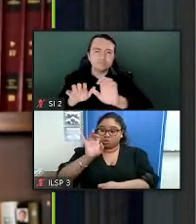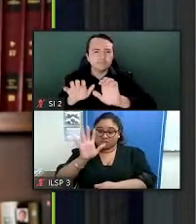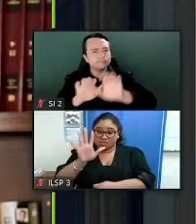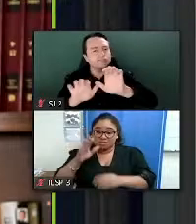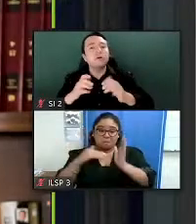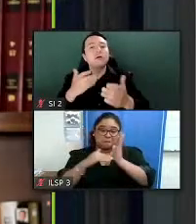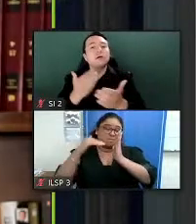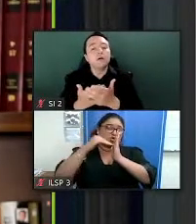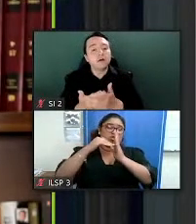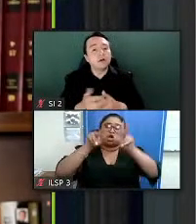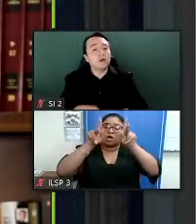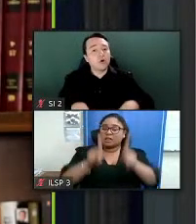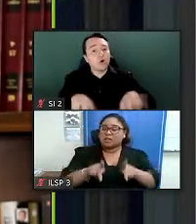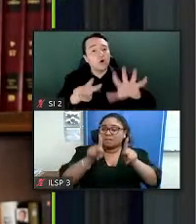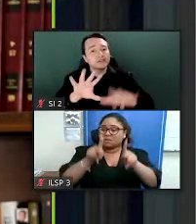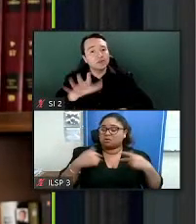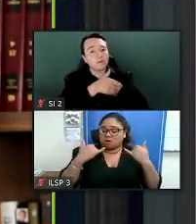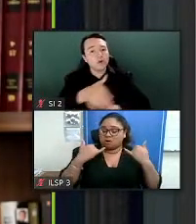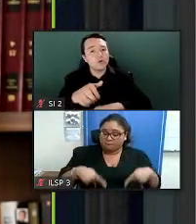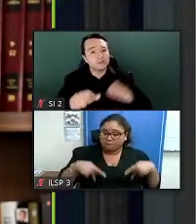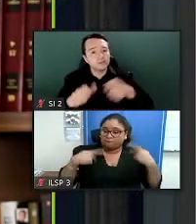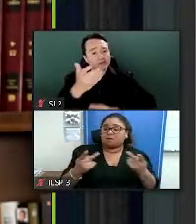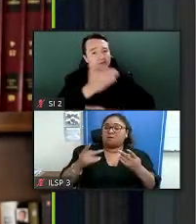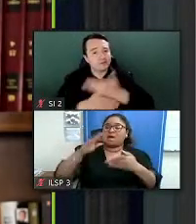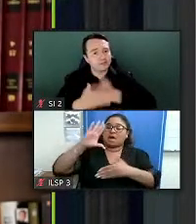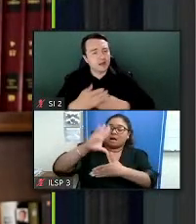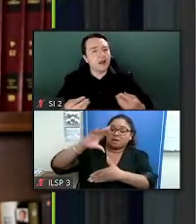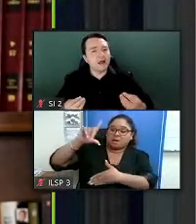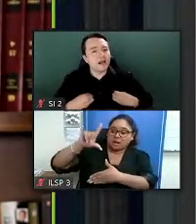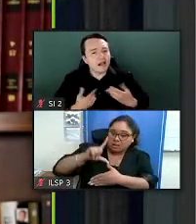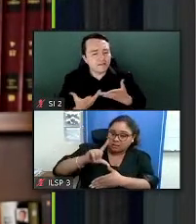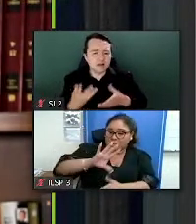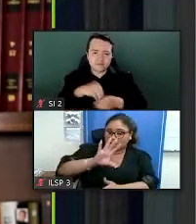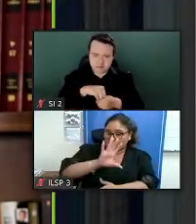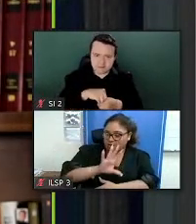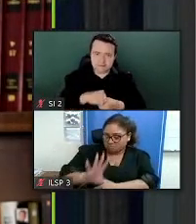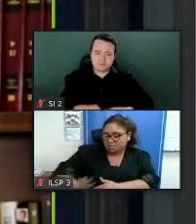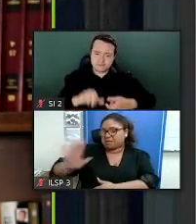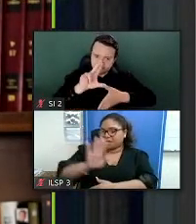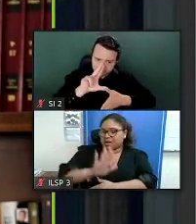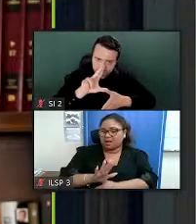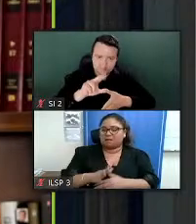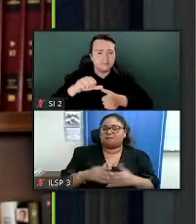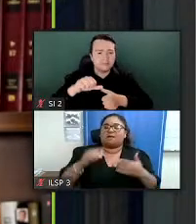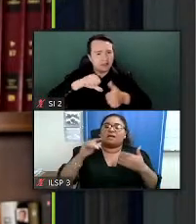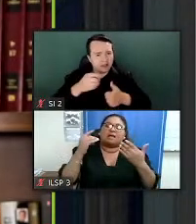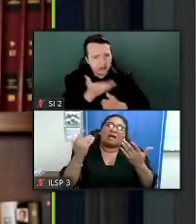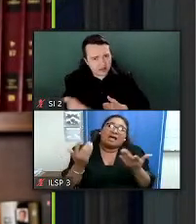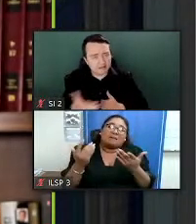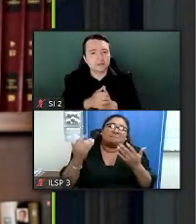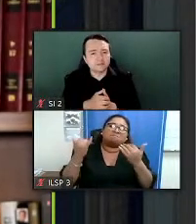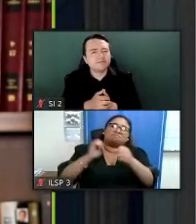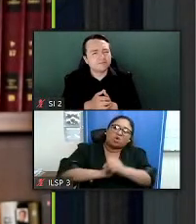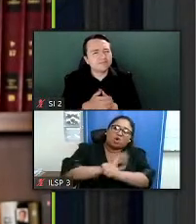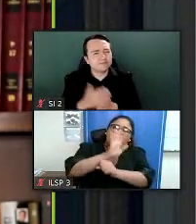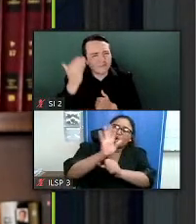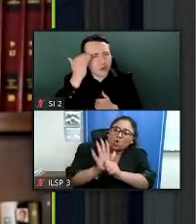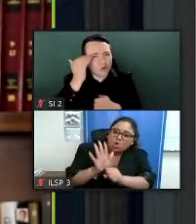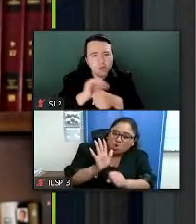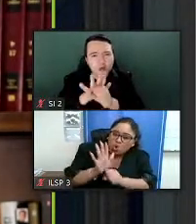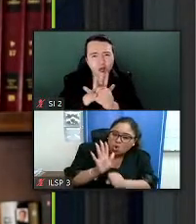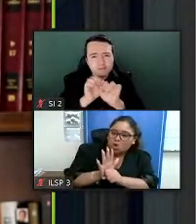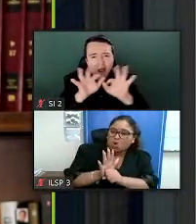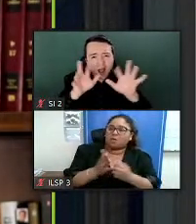85 million people with disabilities living in latin america and the current being in times of the profound